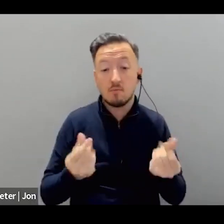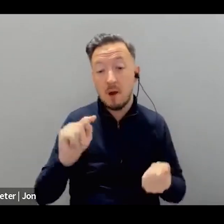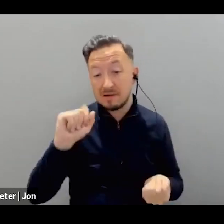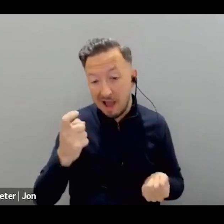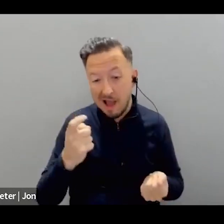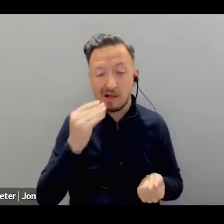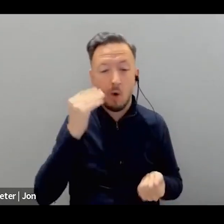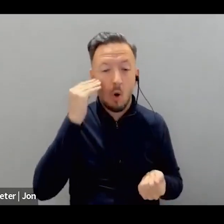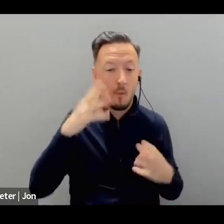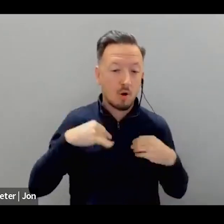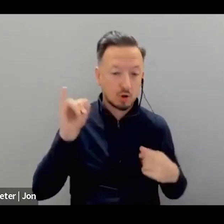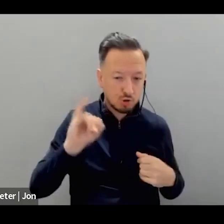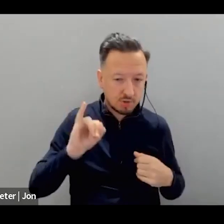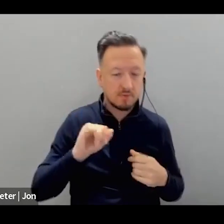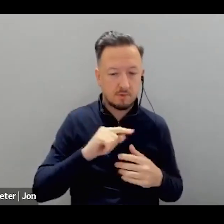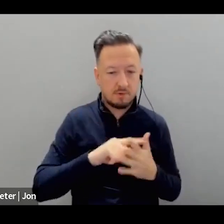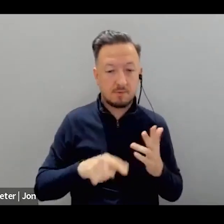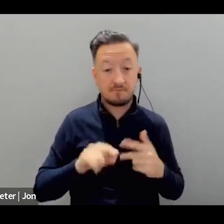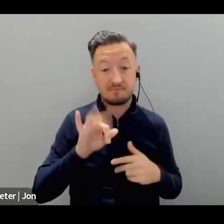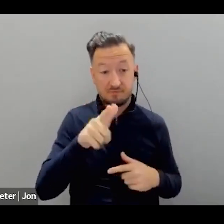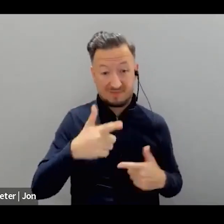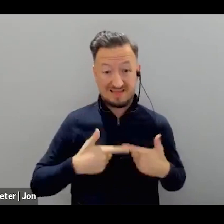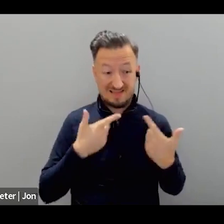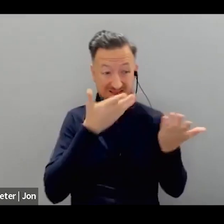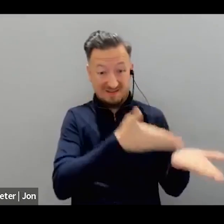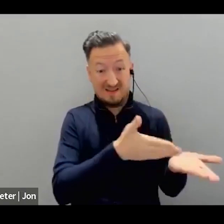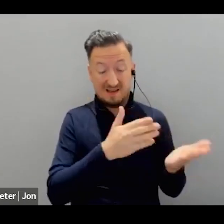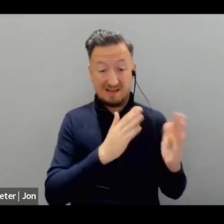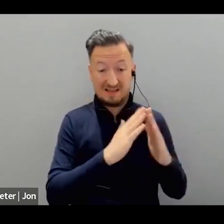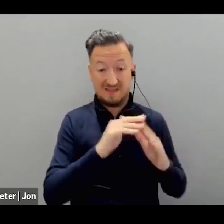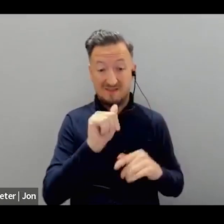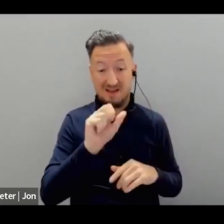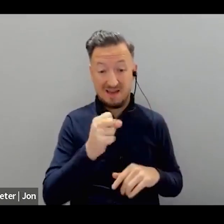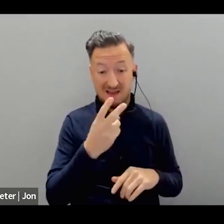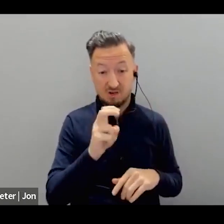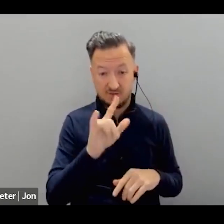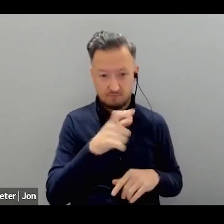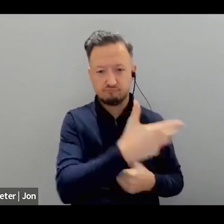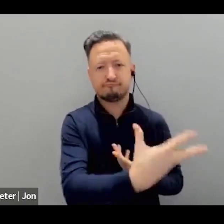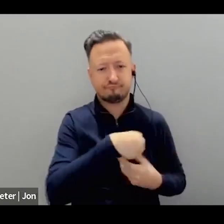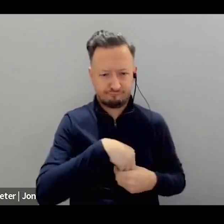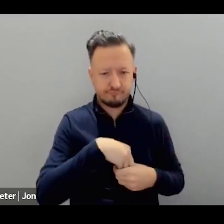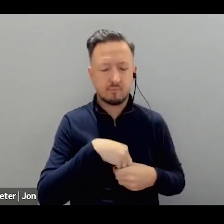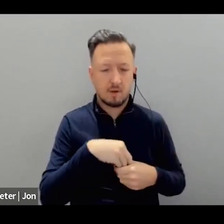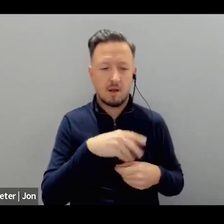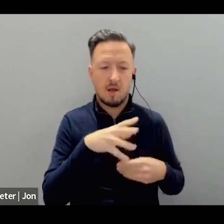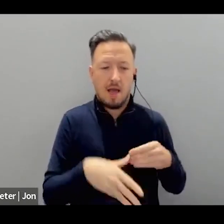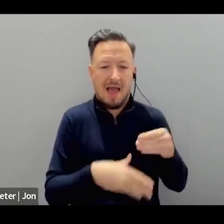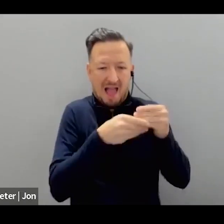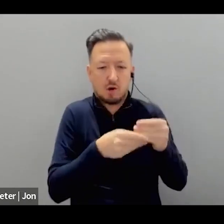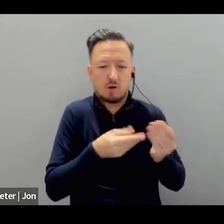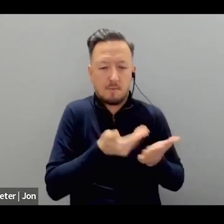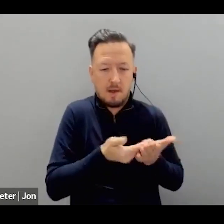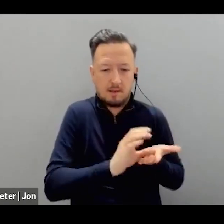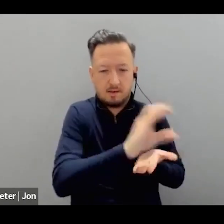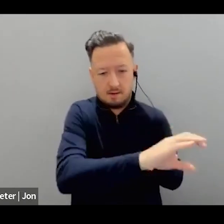insurance. And if you live in the city of Asheville, they're also participating, and you will receive additional funding if you apply and you live in the